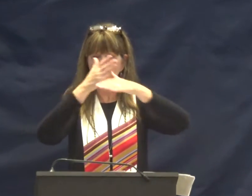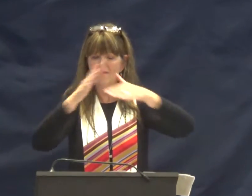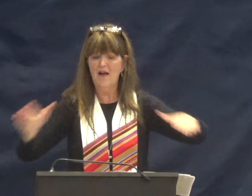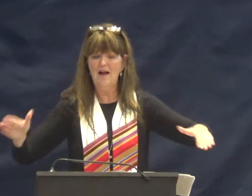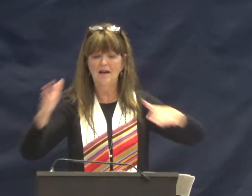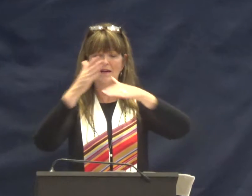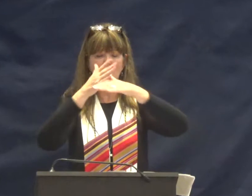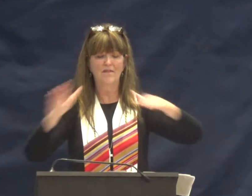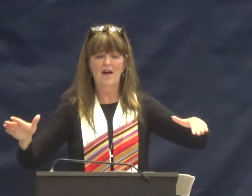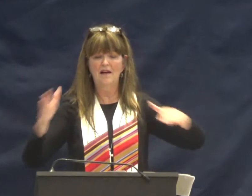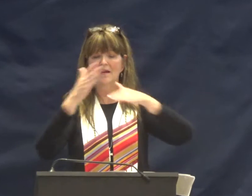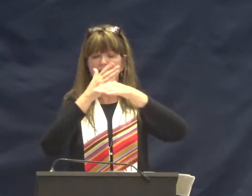will have your families divided.